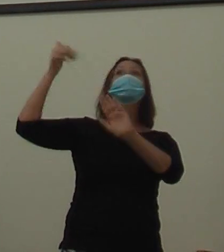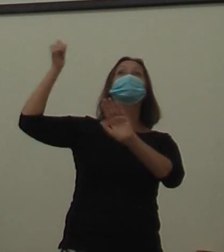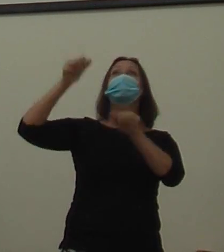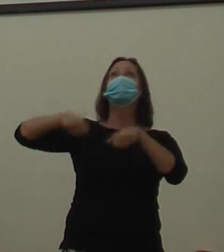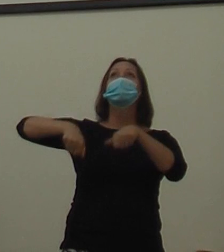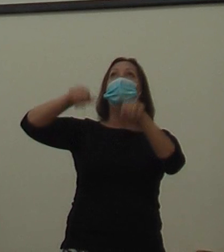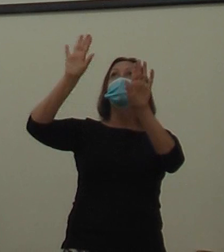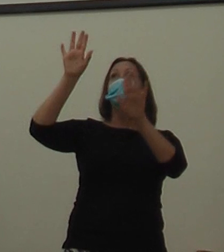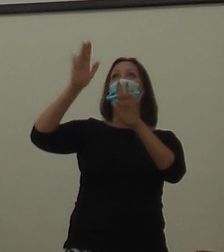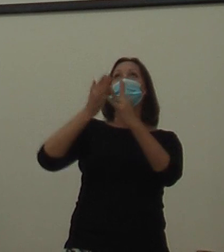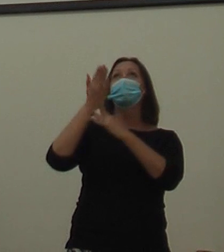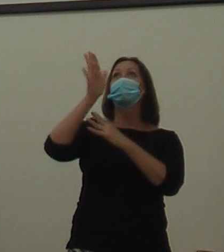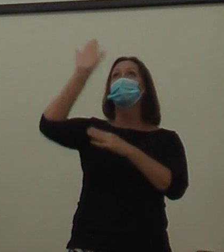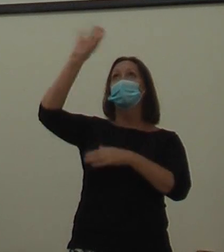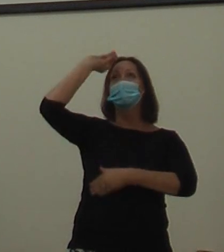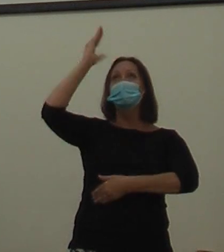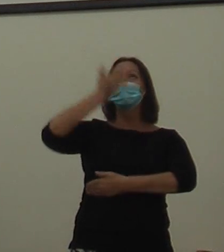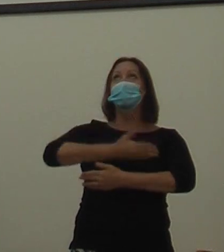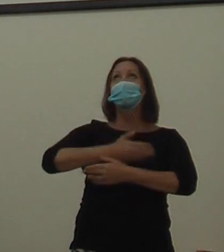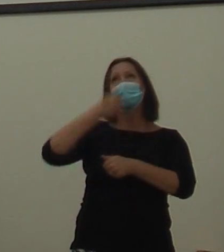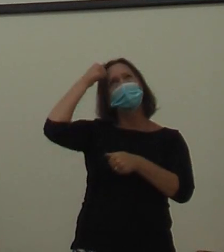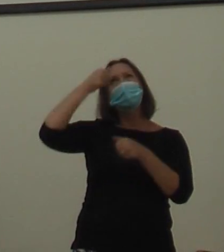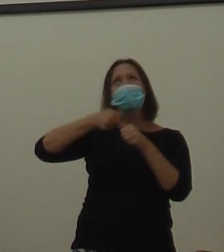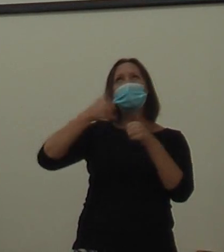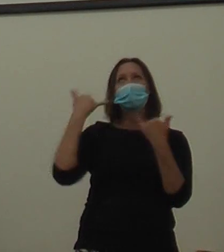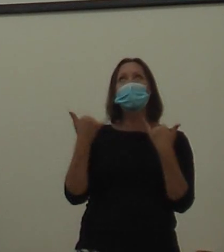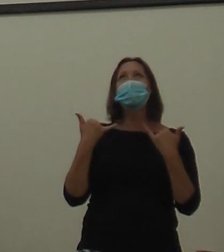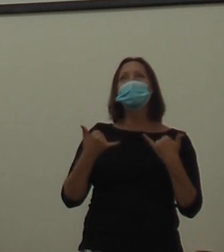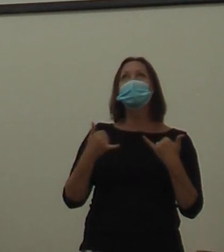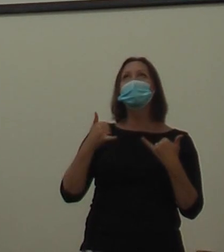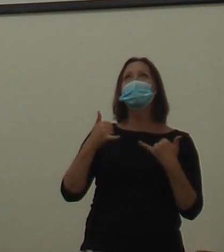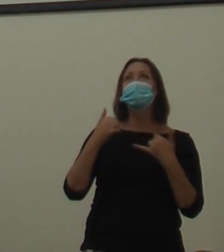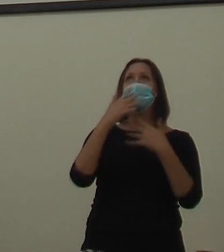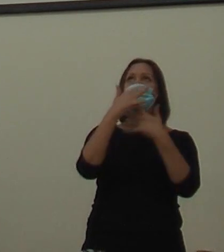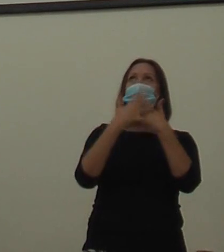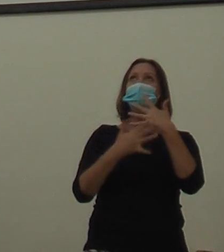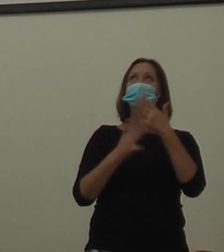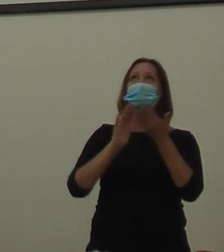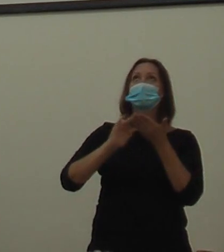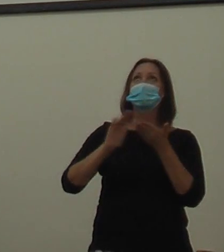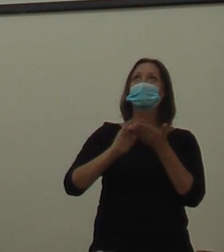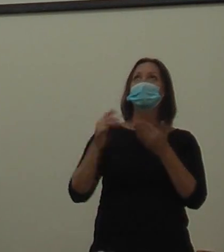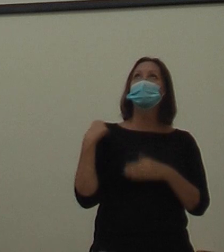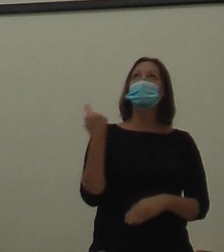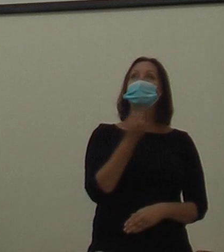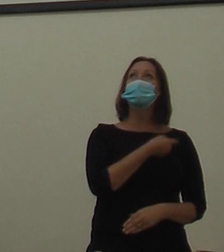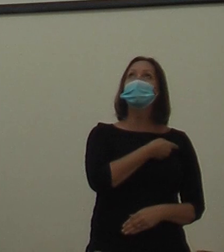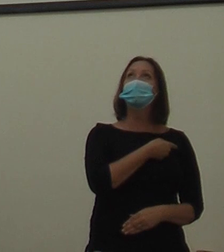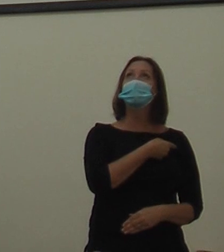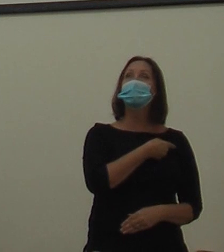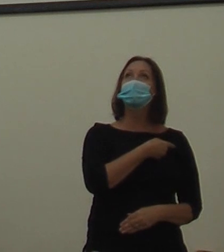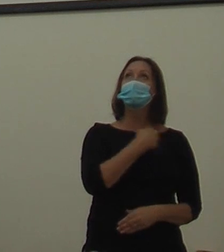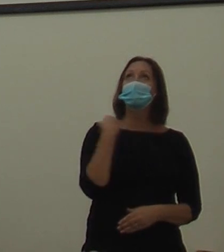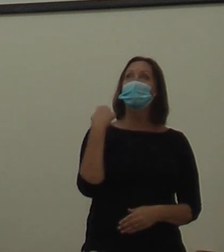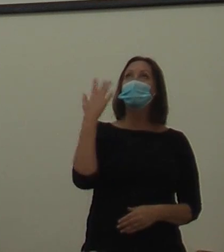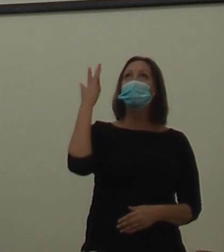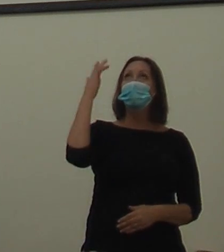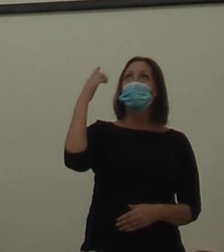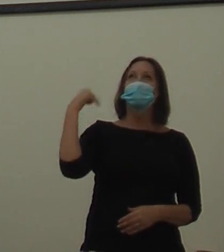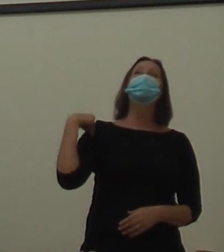now, and we remember the blood that cleanses us so that we can stand in Your